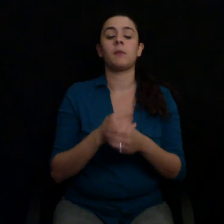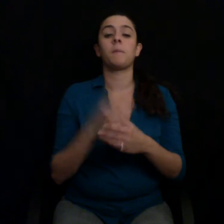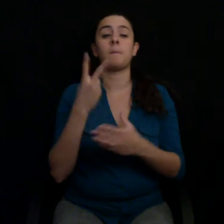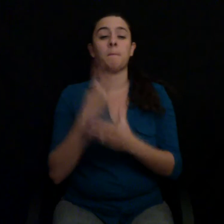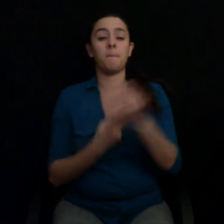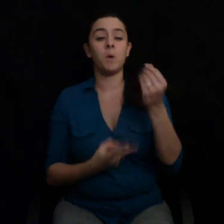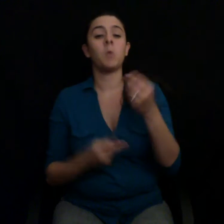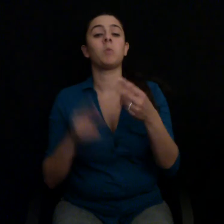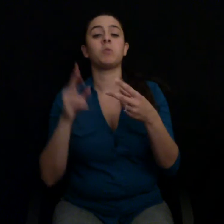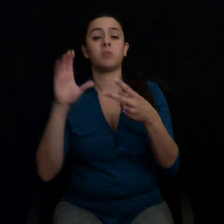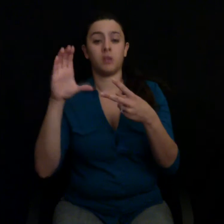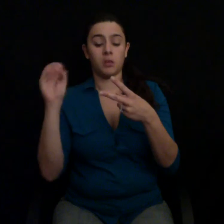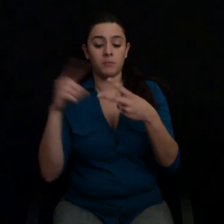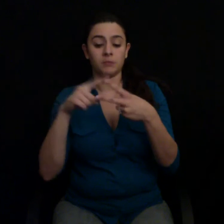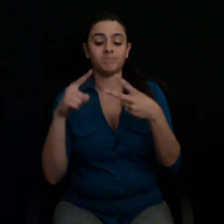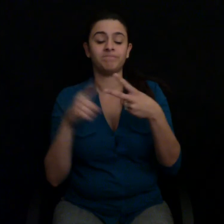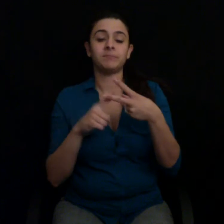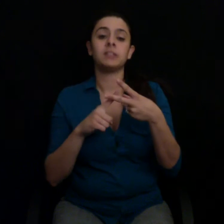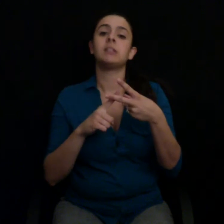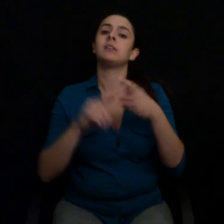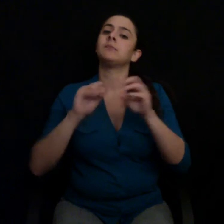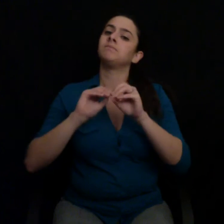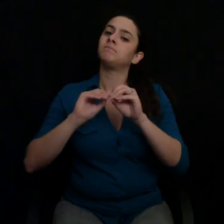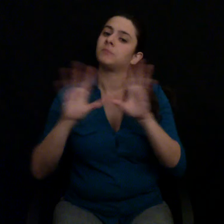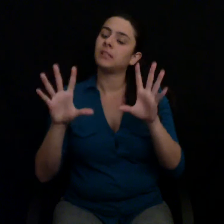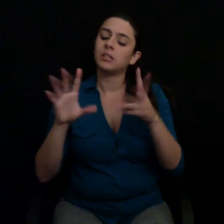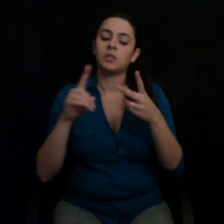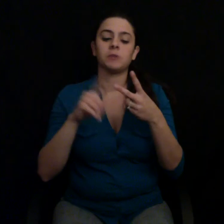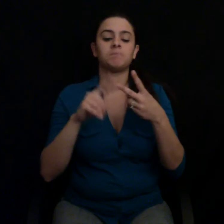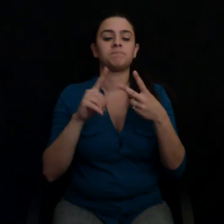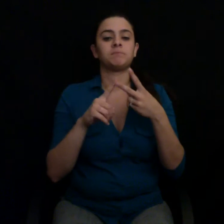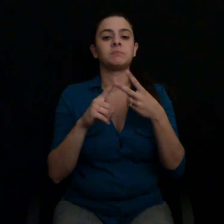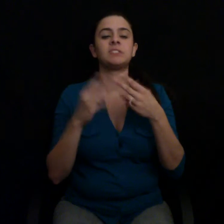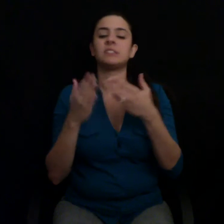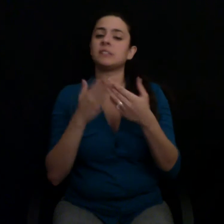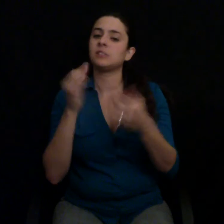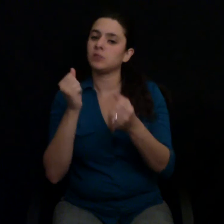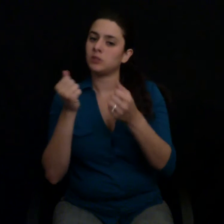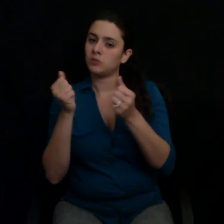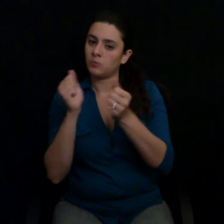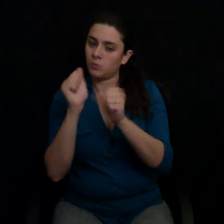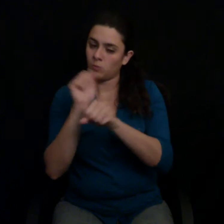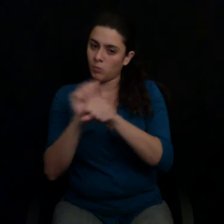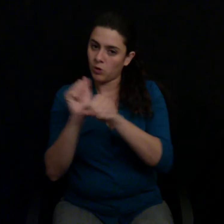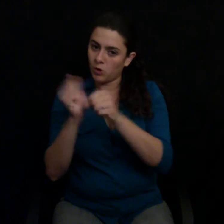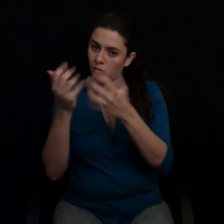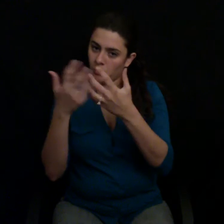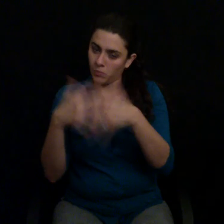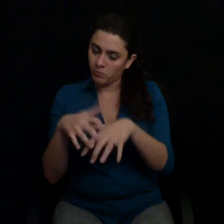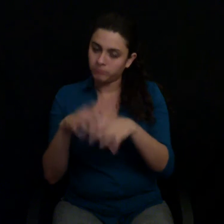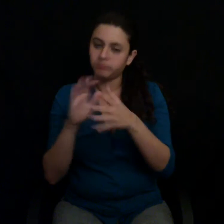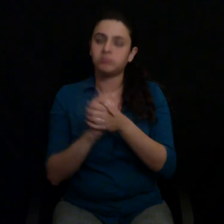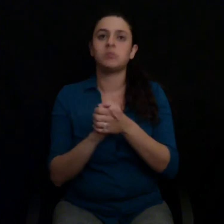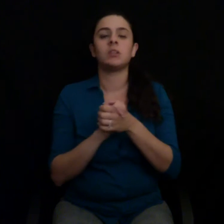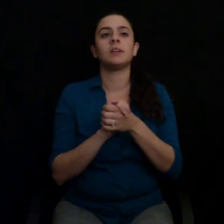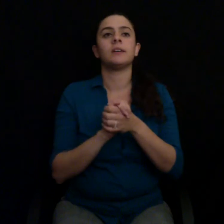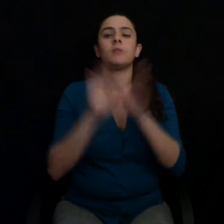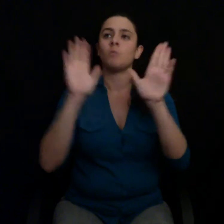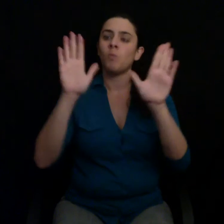marks for transparency and efficiency, things that are important to us and we know are important to all of you Redditors. And wow, you all